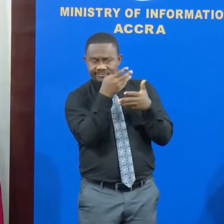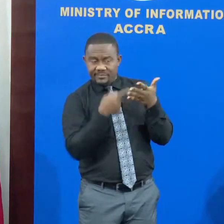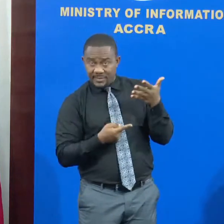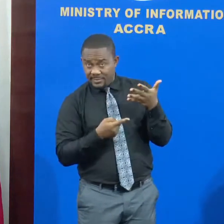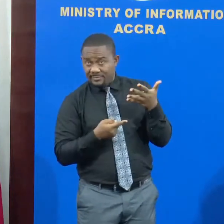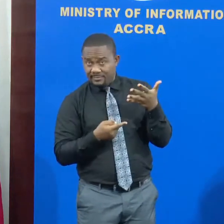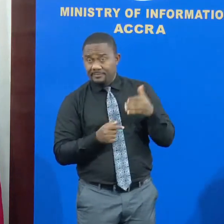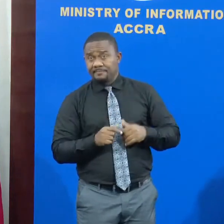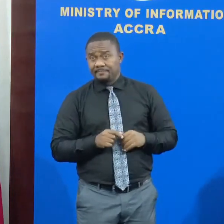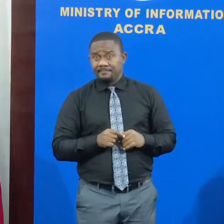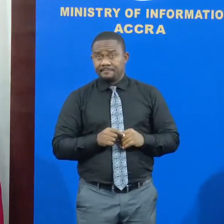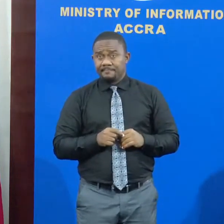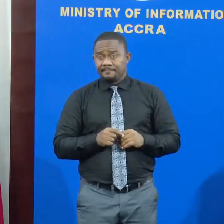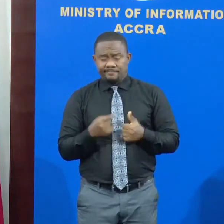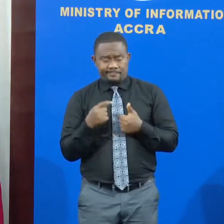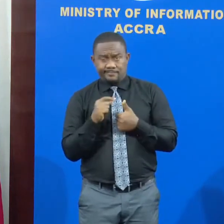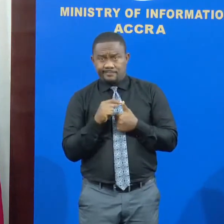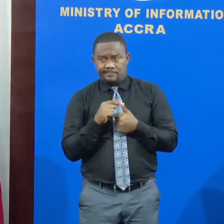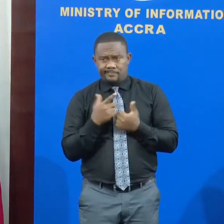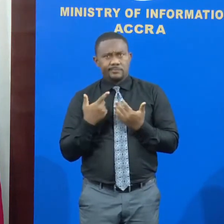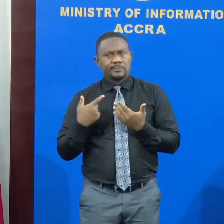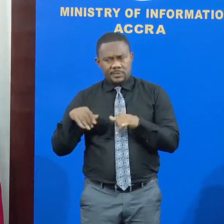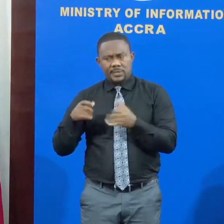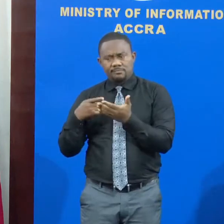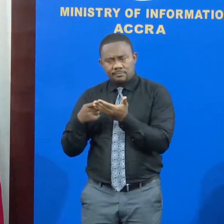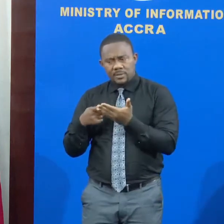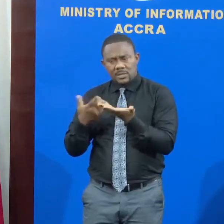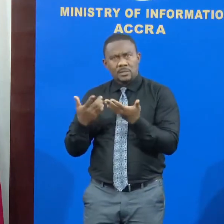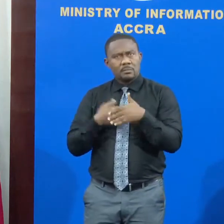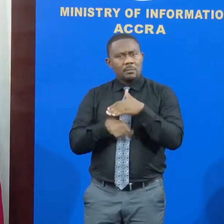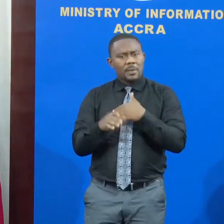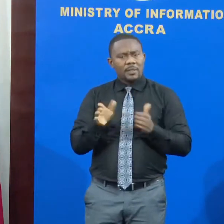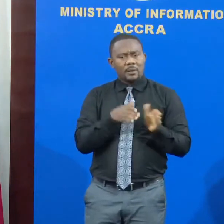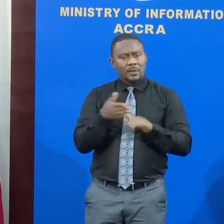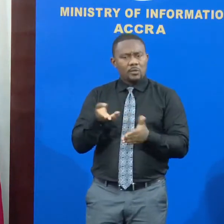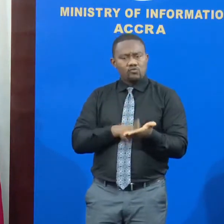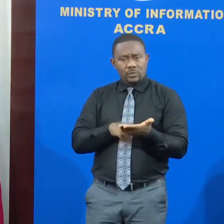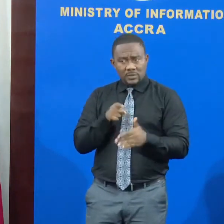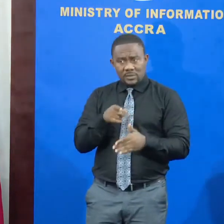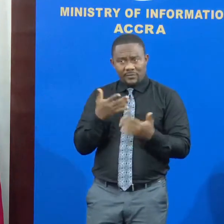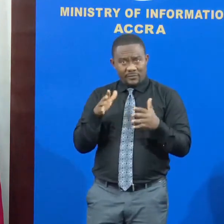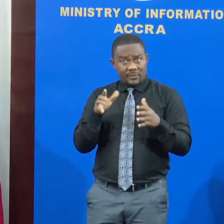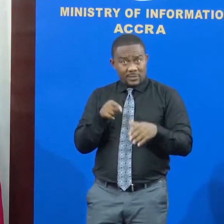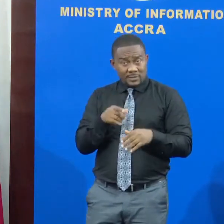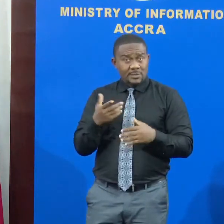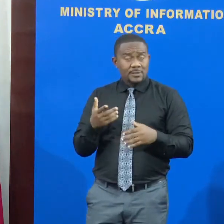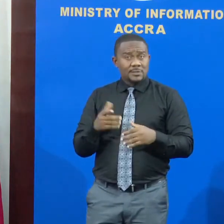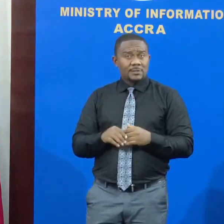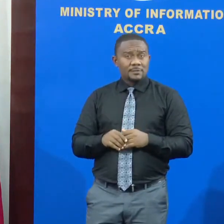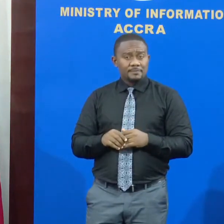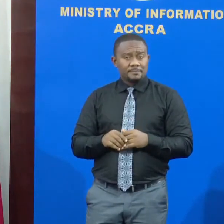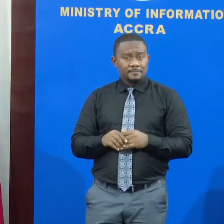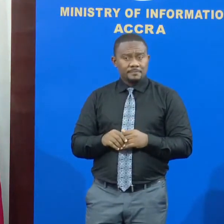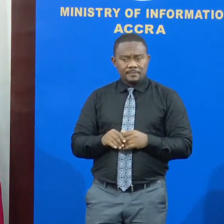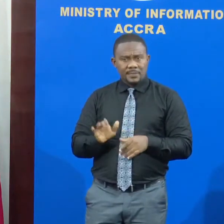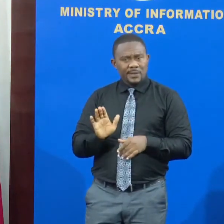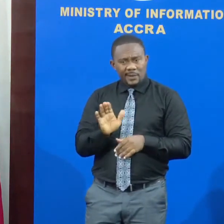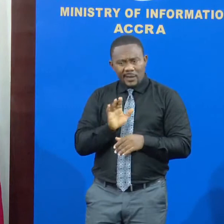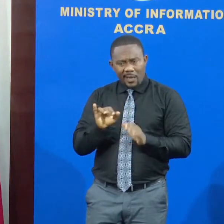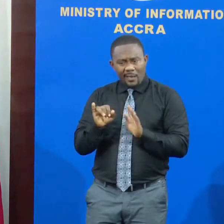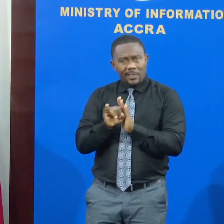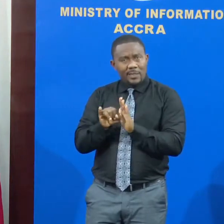There is ongoing onboarding discussions. Births and Deaths Registry has embarked on a consolidation of their identity